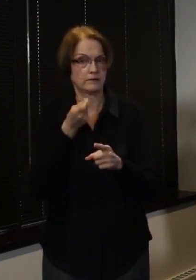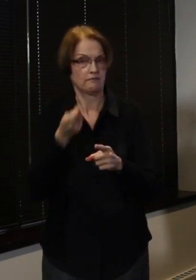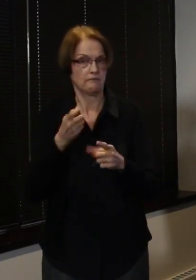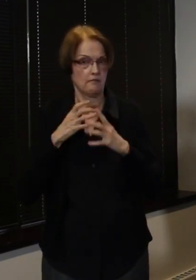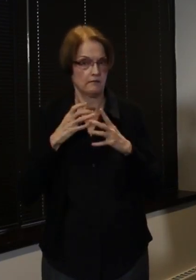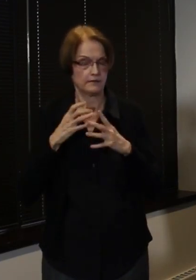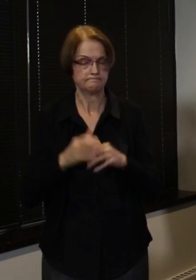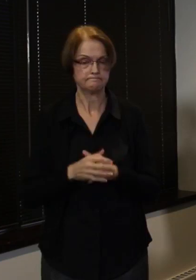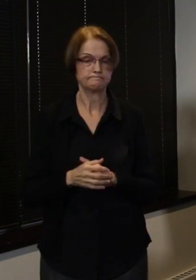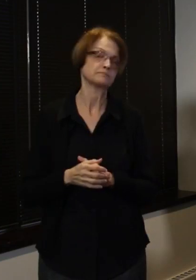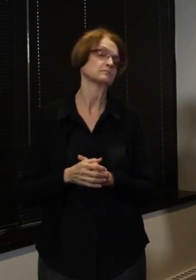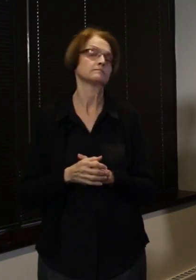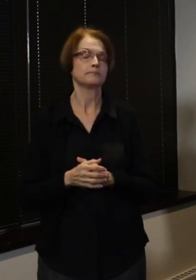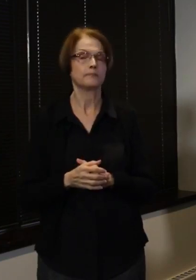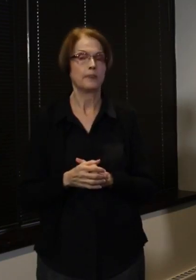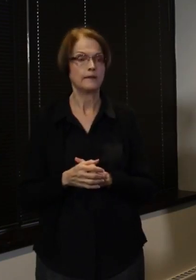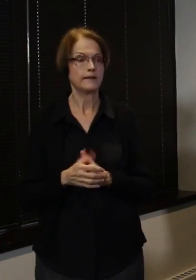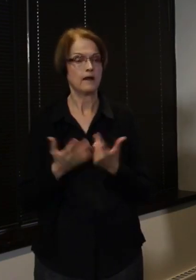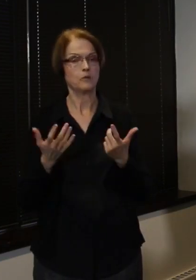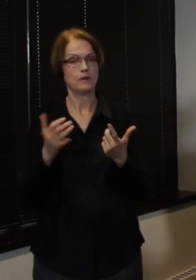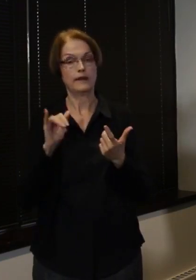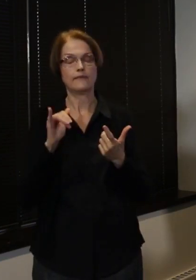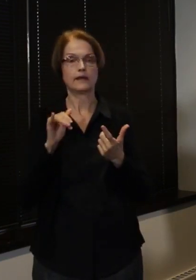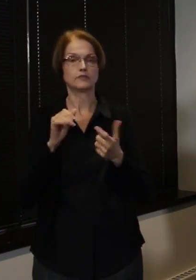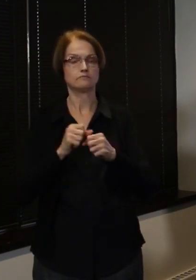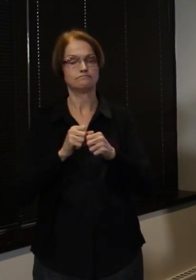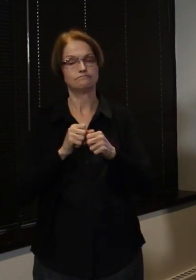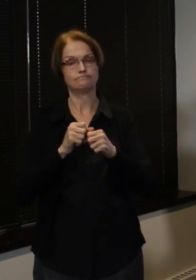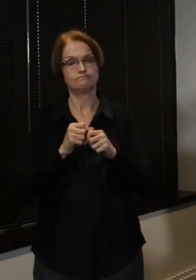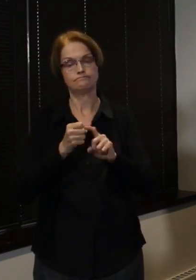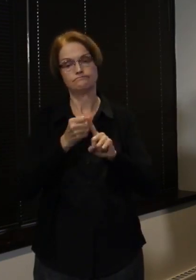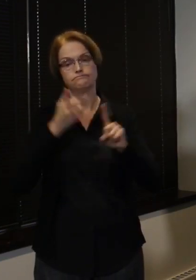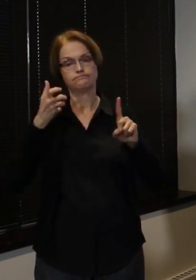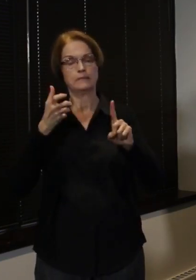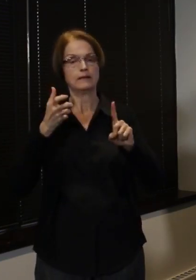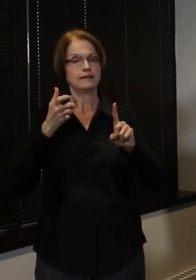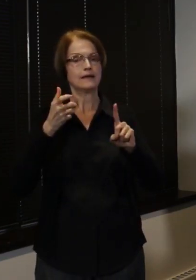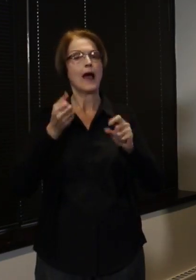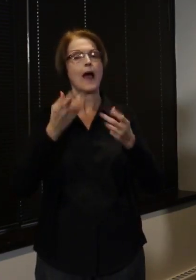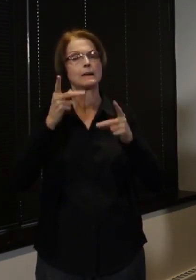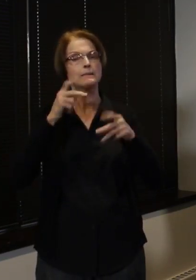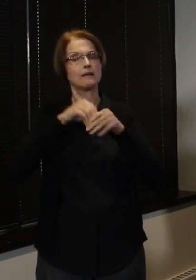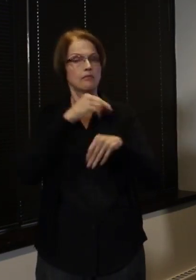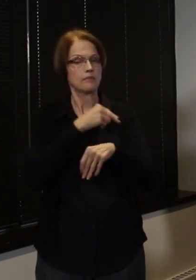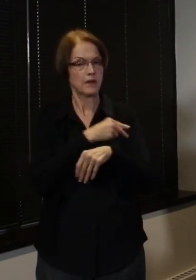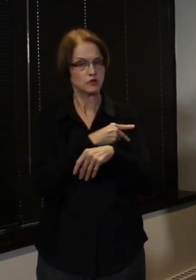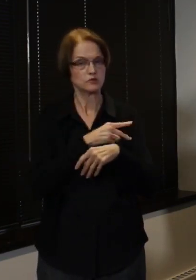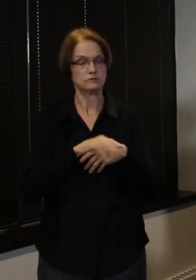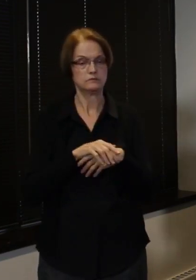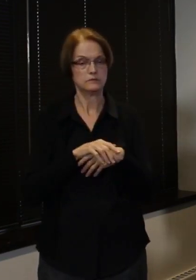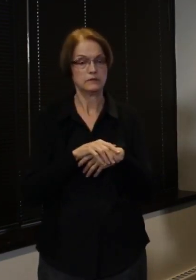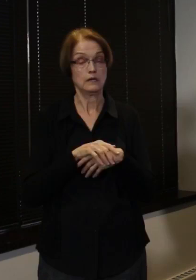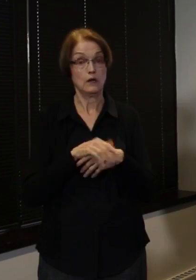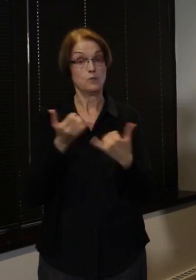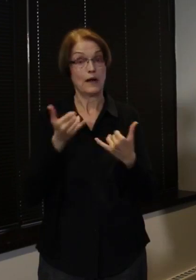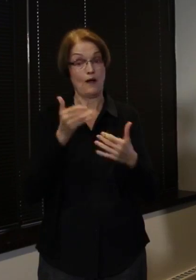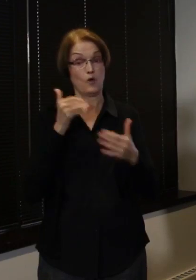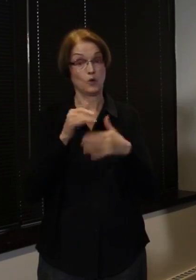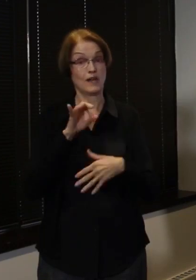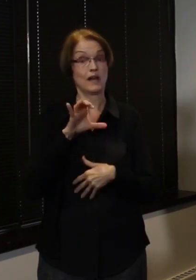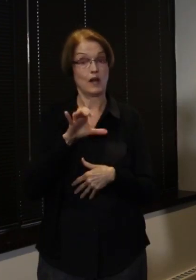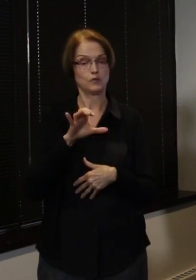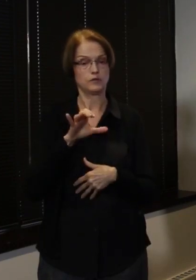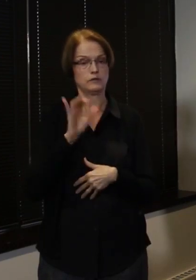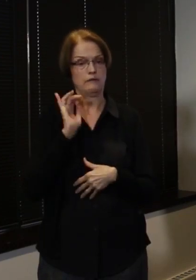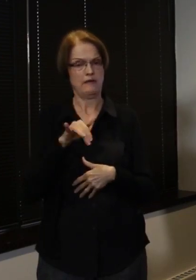These are just the larger pictures of our inpatient census, and so as I said, we're close to 900 right now. These were dated